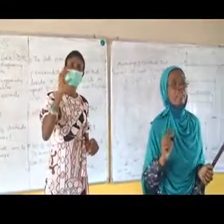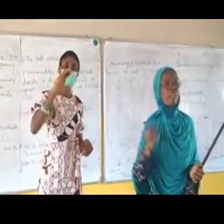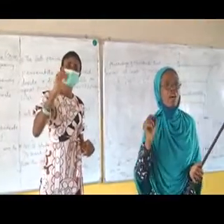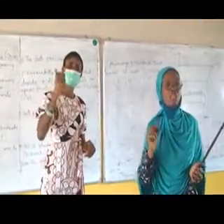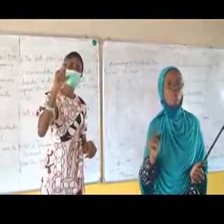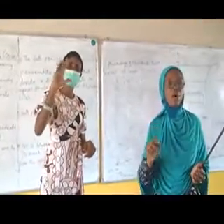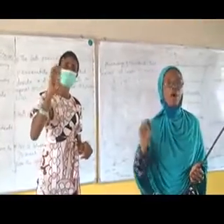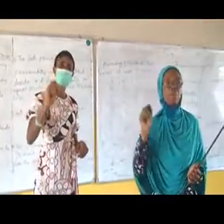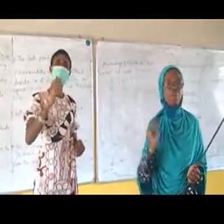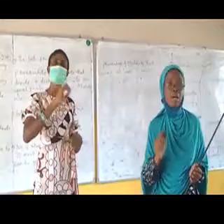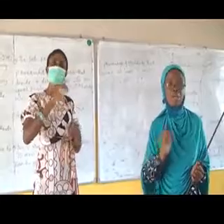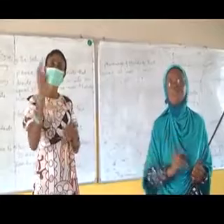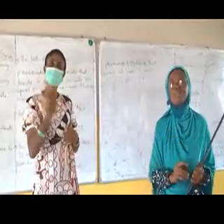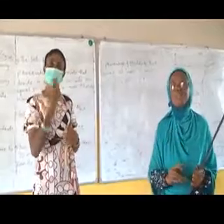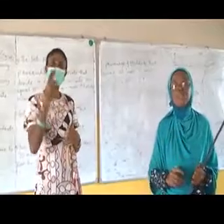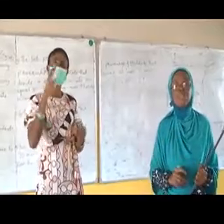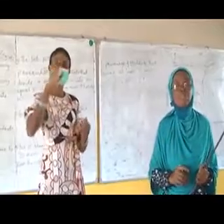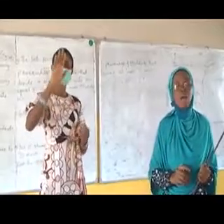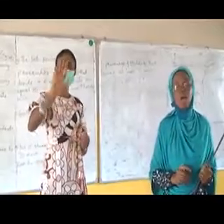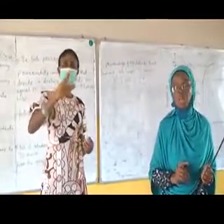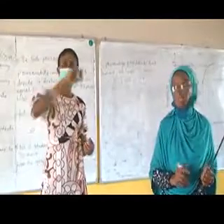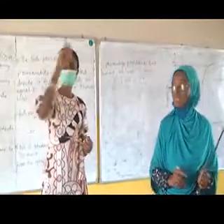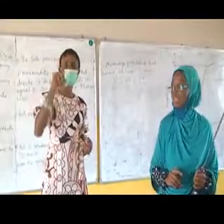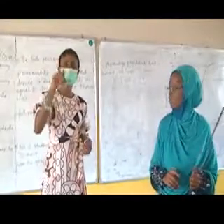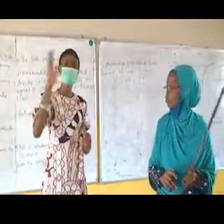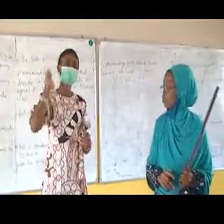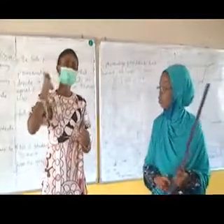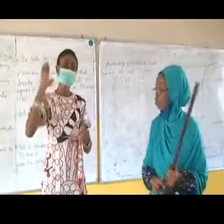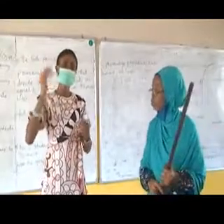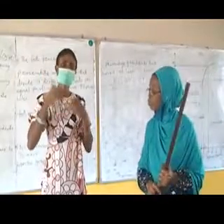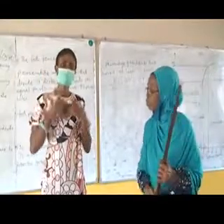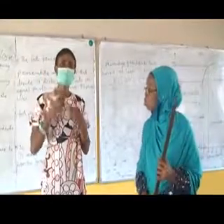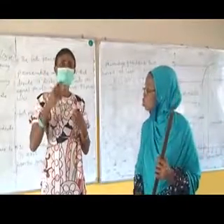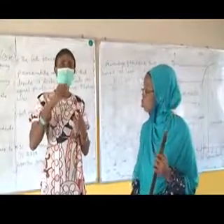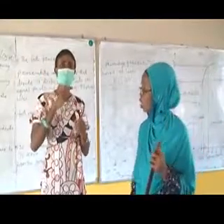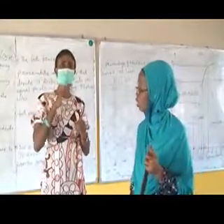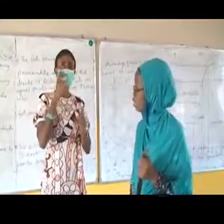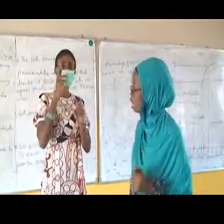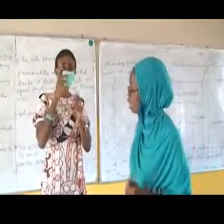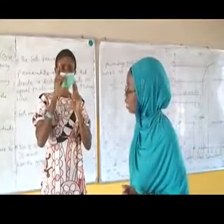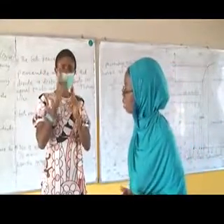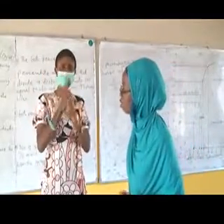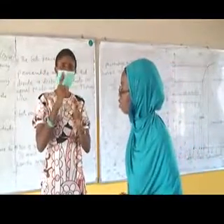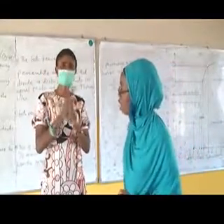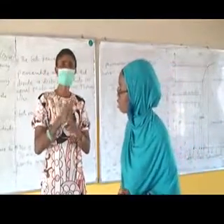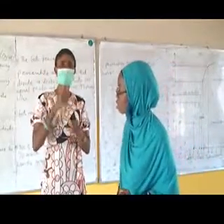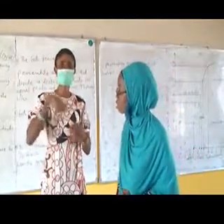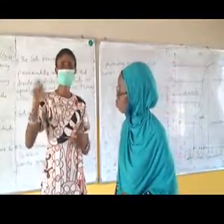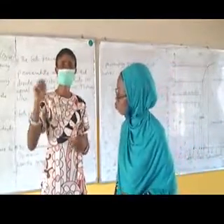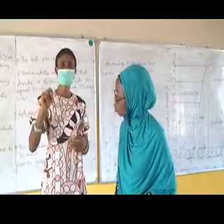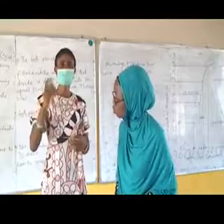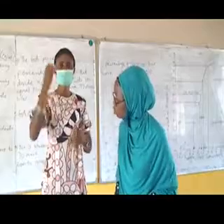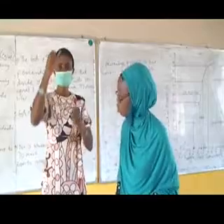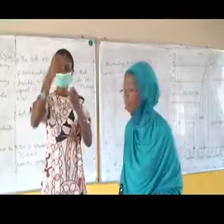will get the actual mark. I hope that is clear to everyone. So let us take the